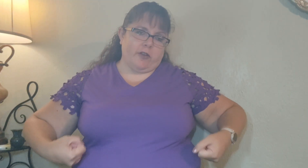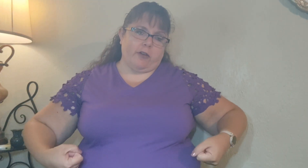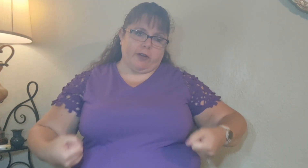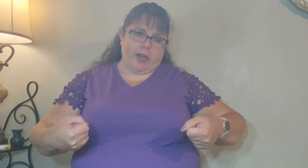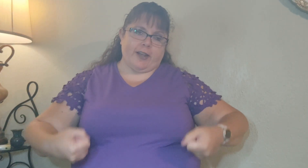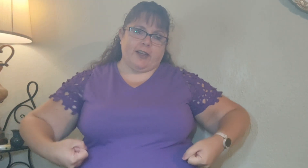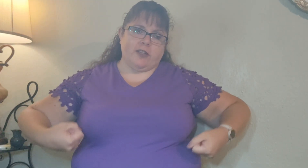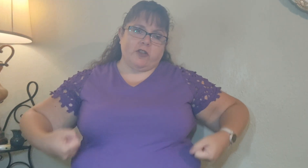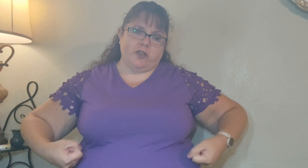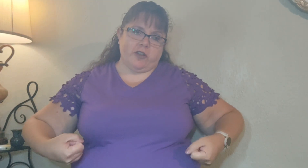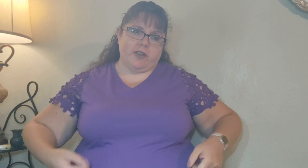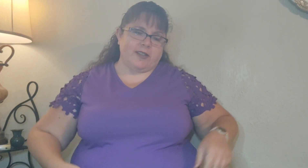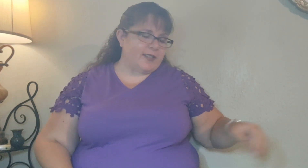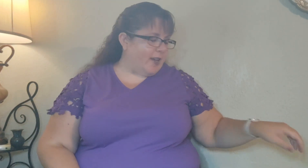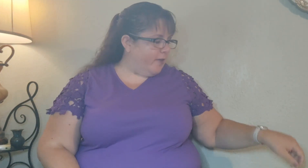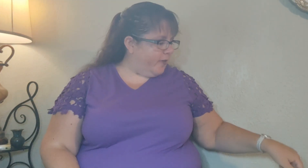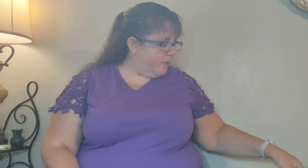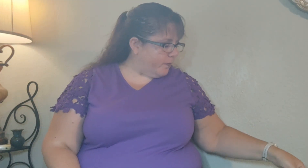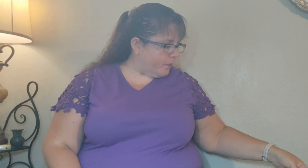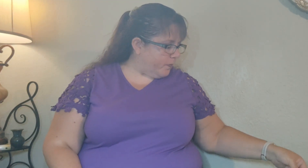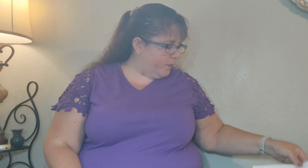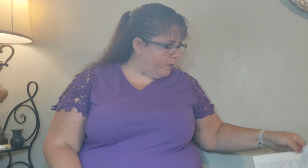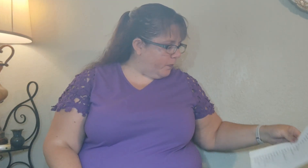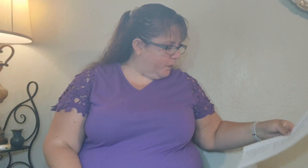or luggage and stuff.